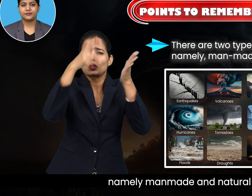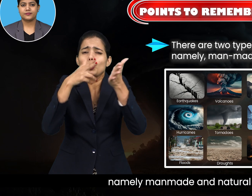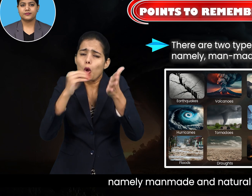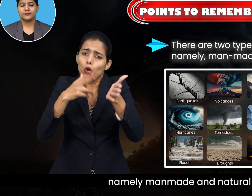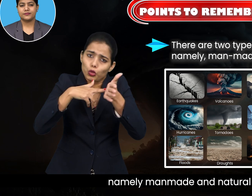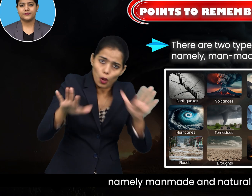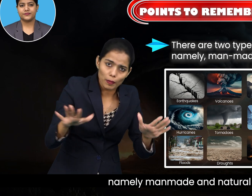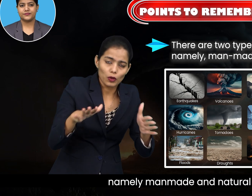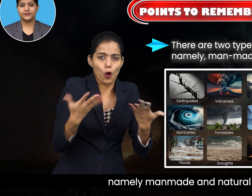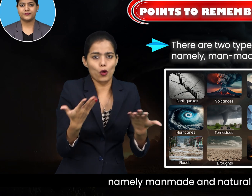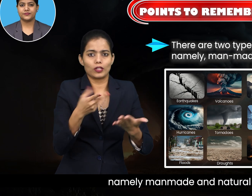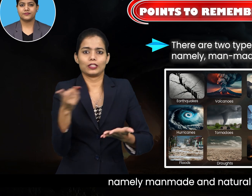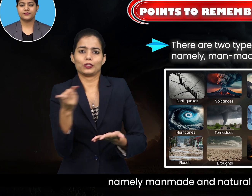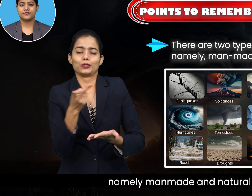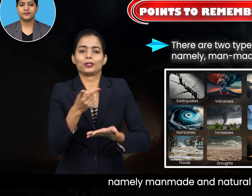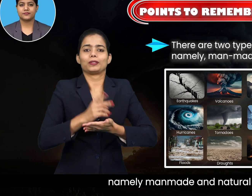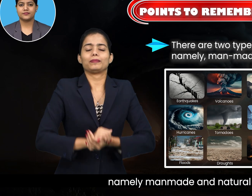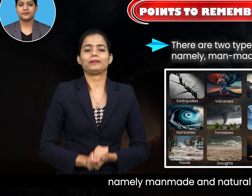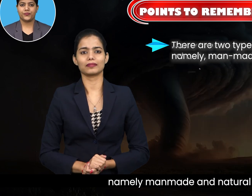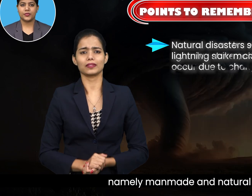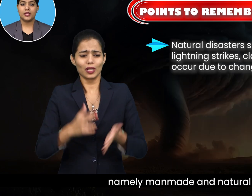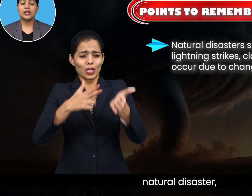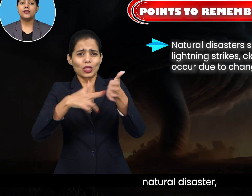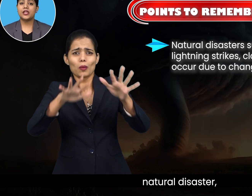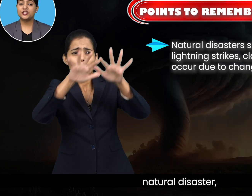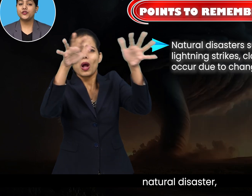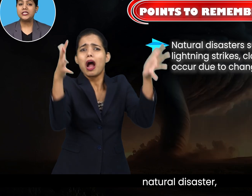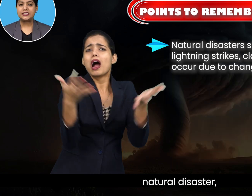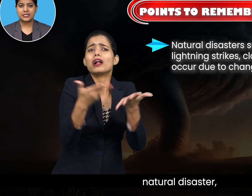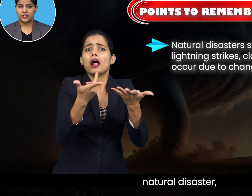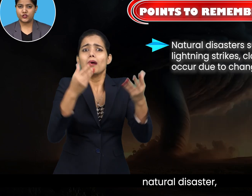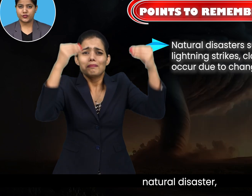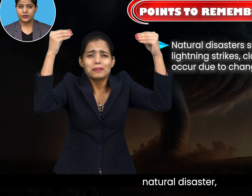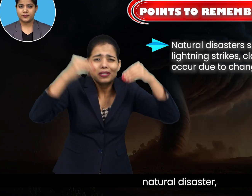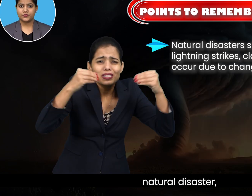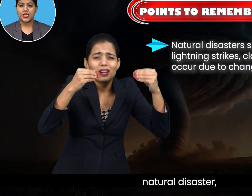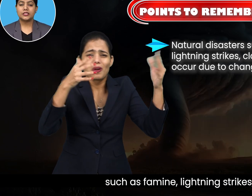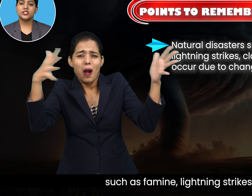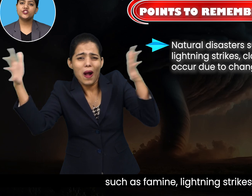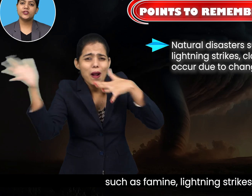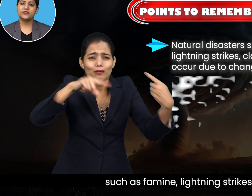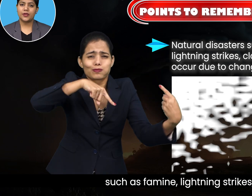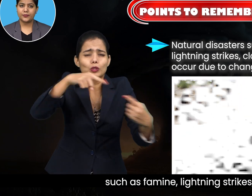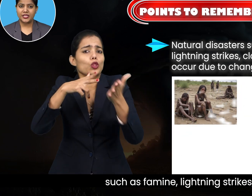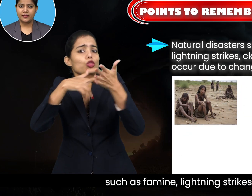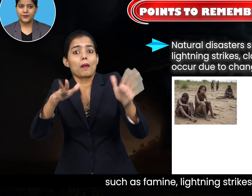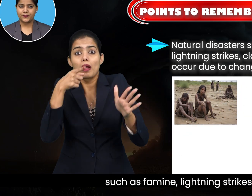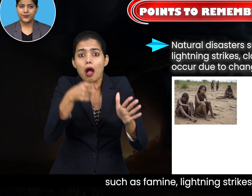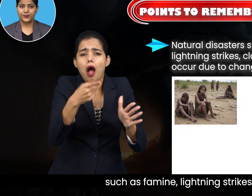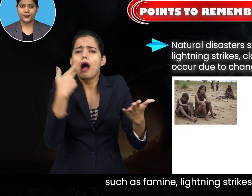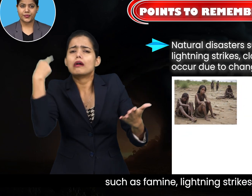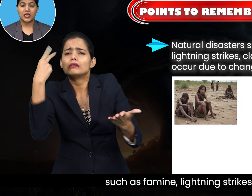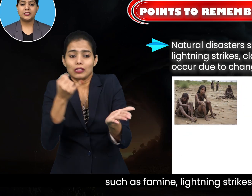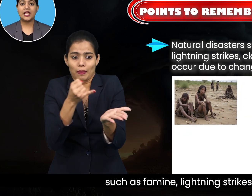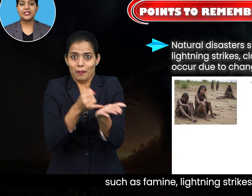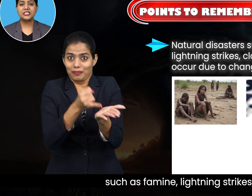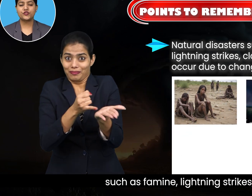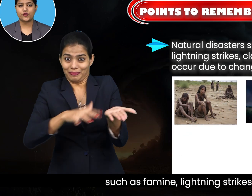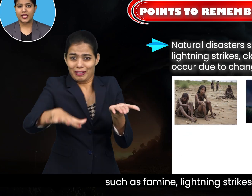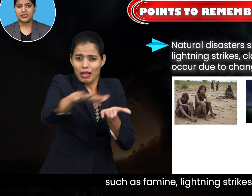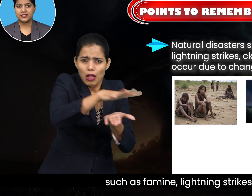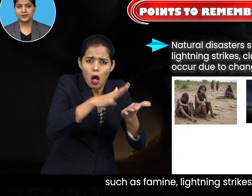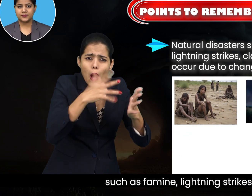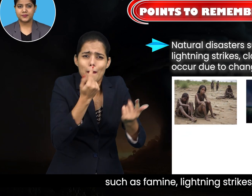Natural disaster such as famine,